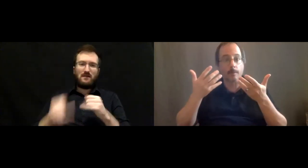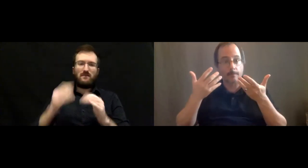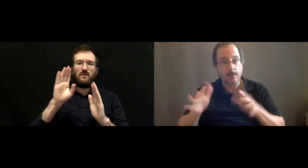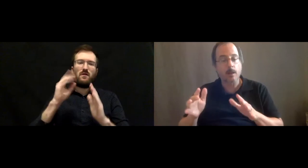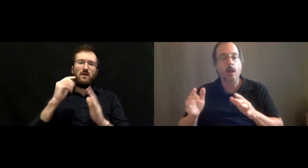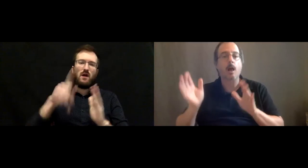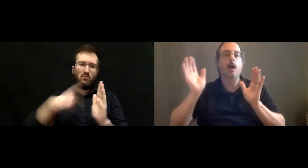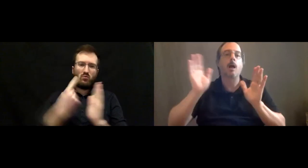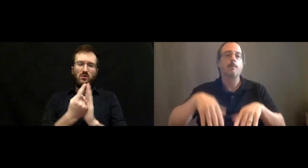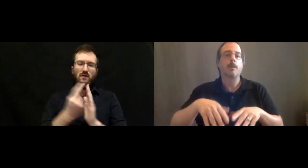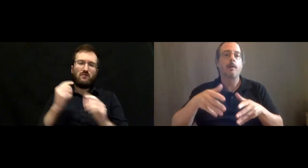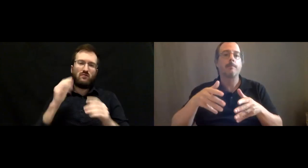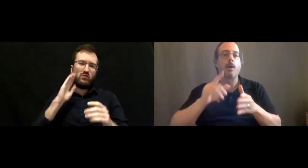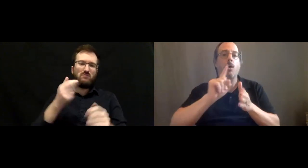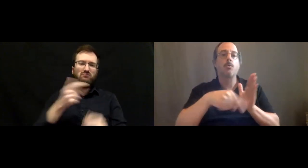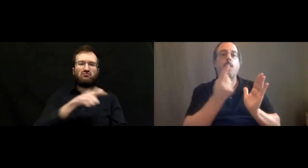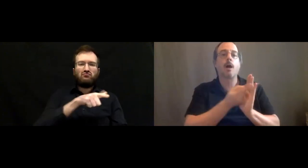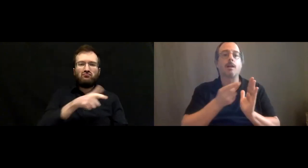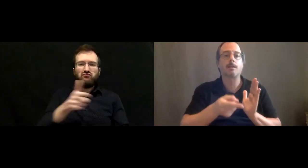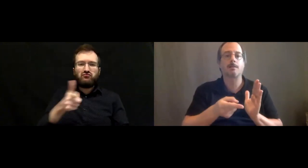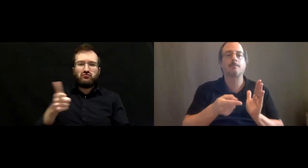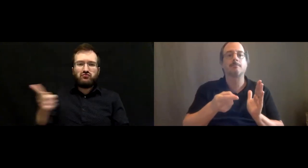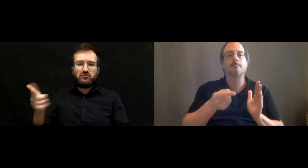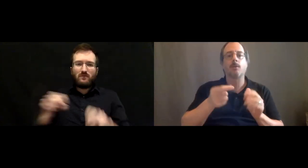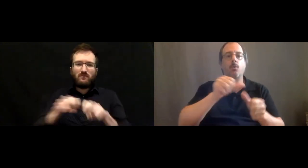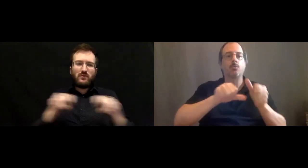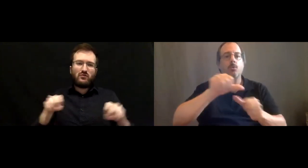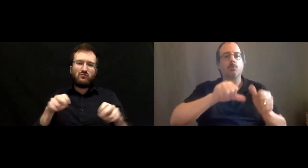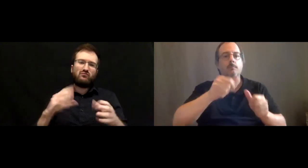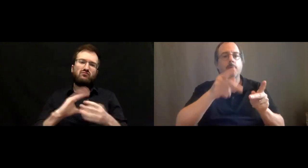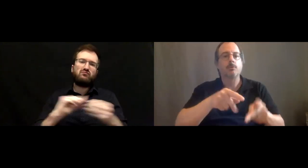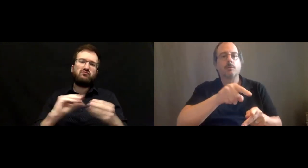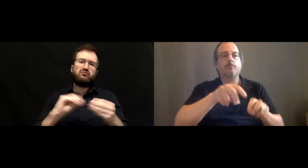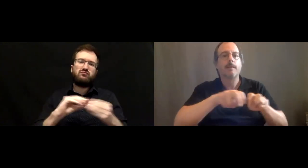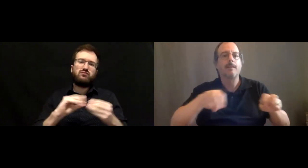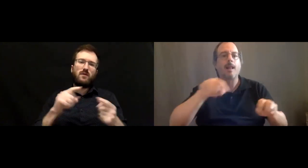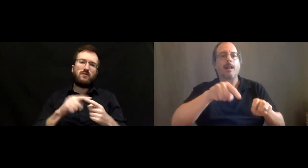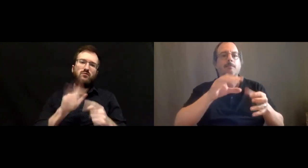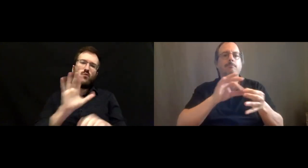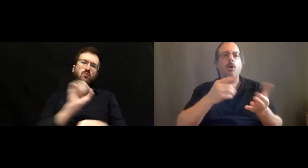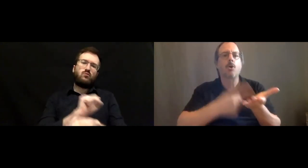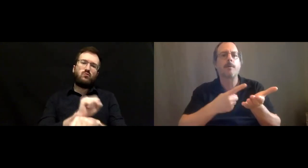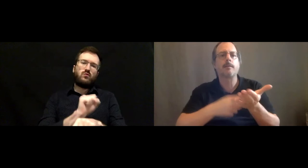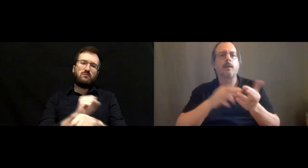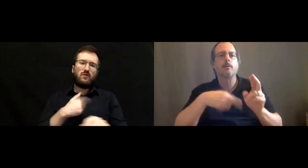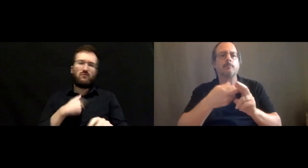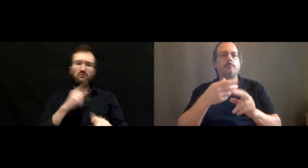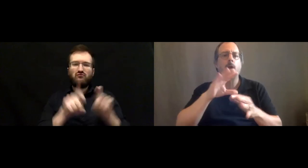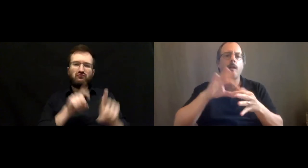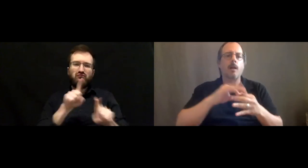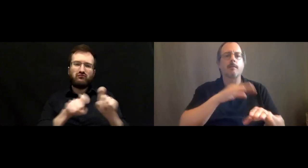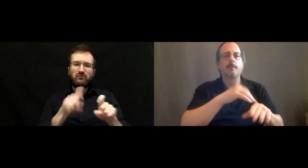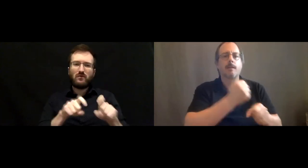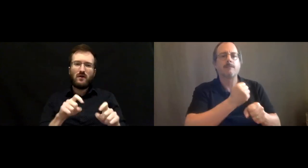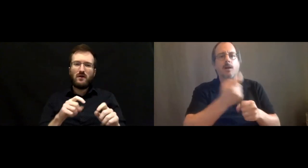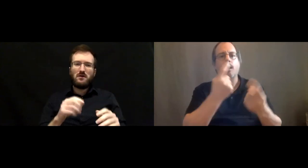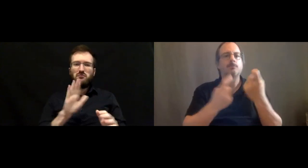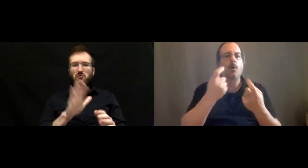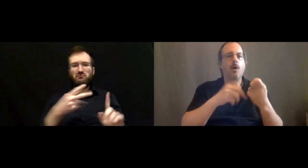10-minute break, and then the final hour will be open to individual panelists to speak specifically to